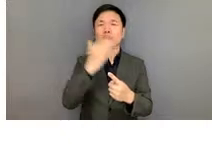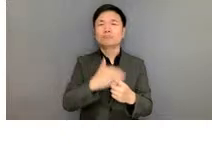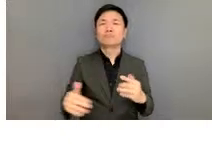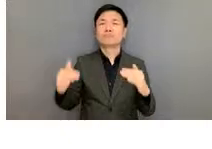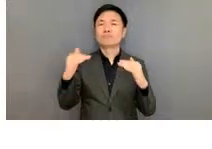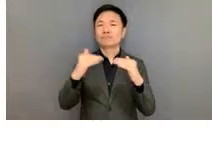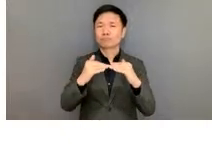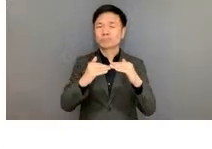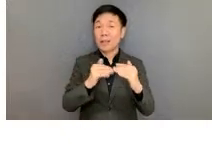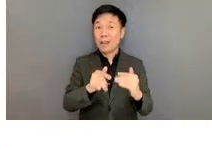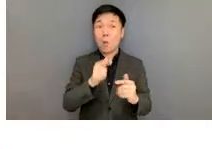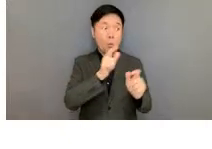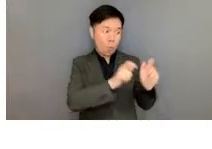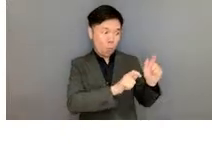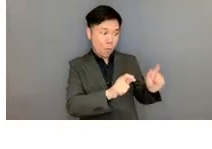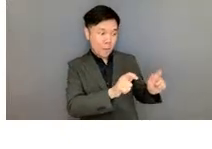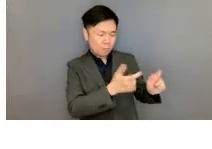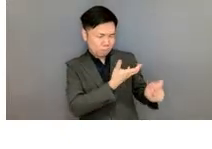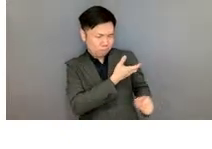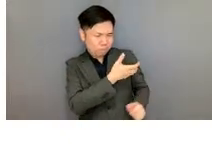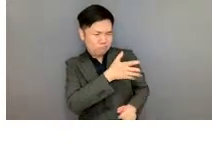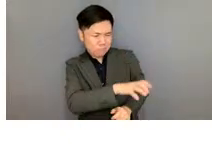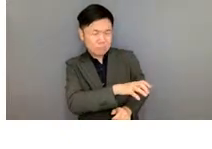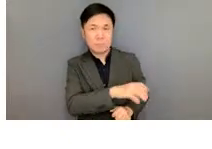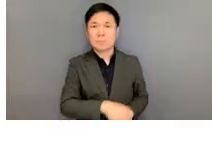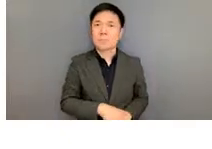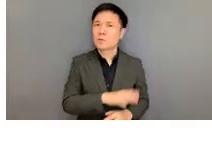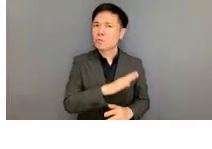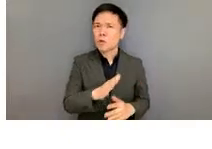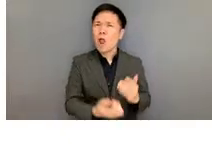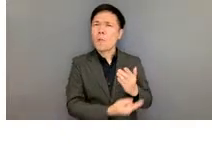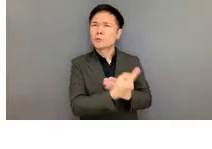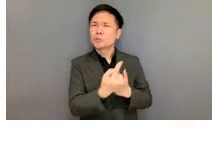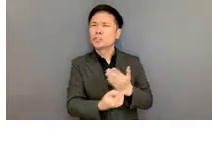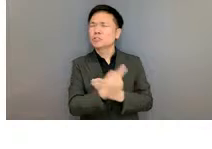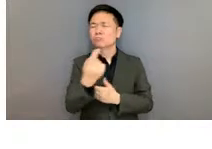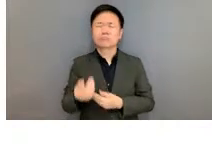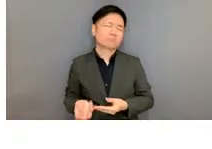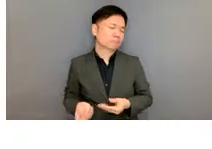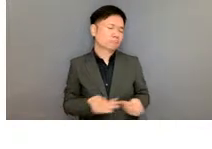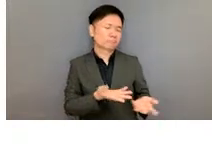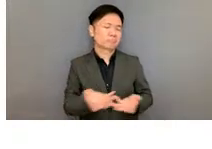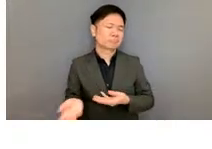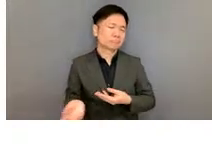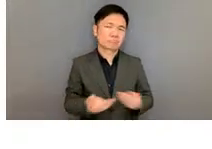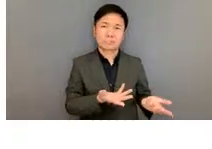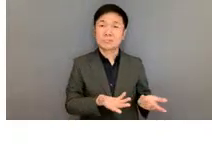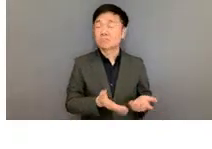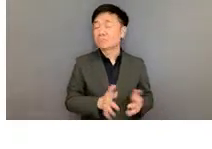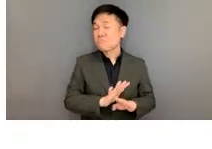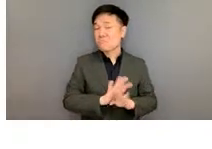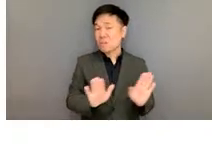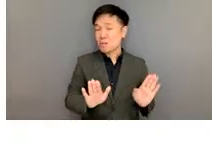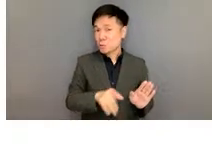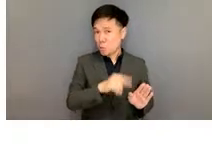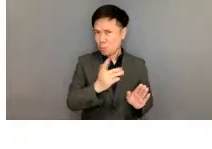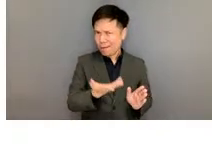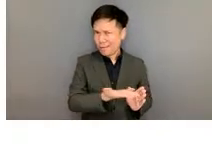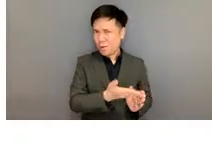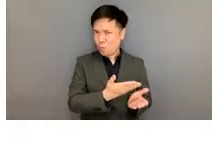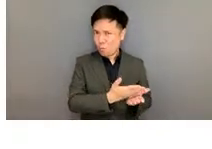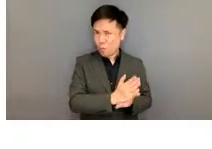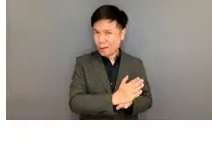tourism. That means not just equal opportunities, but the realization of rights